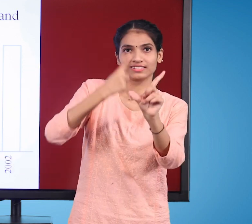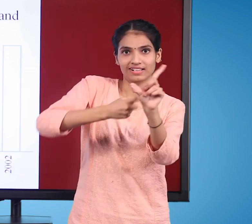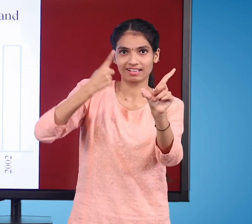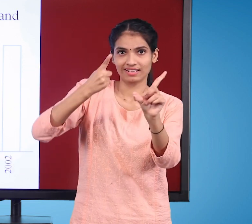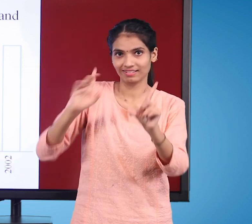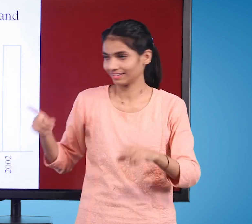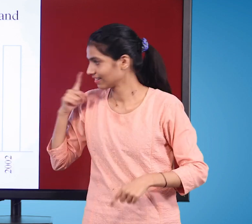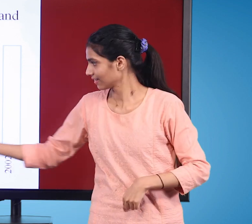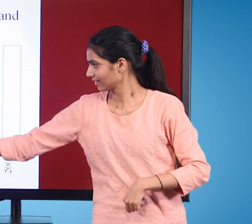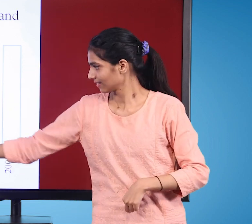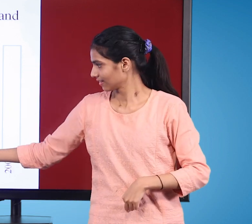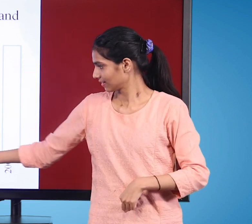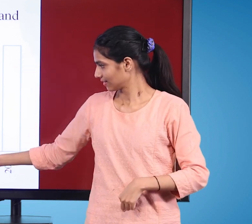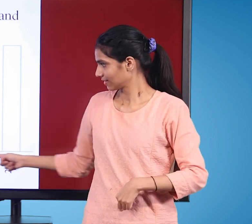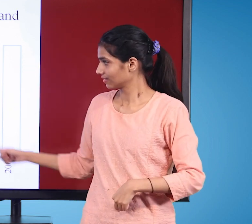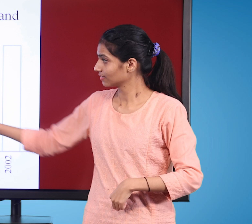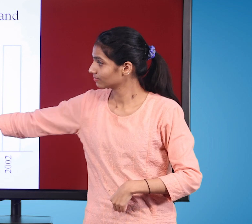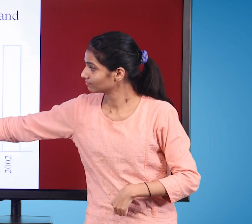Read the bar graph and write down your observations.